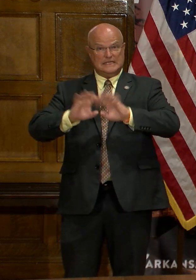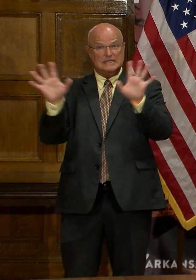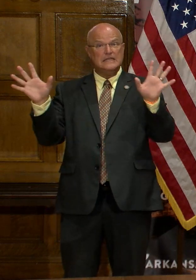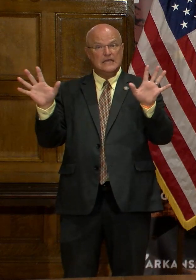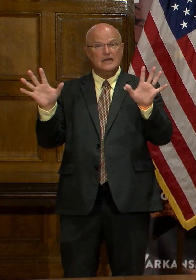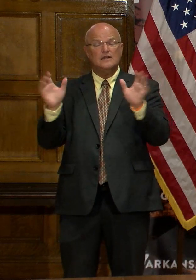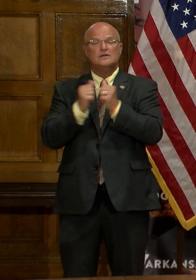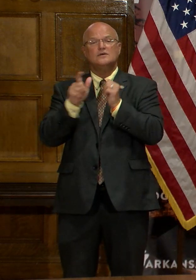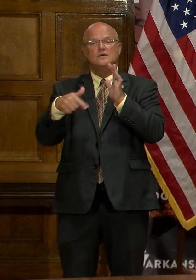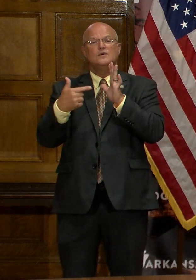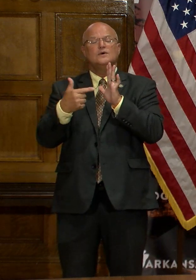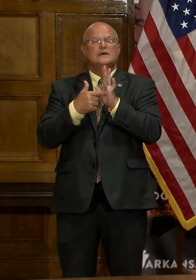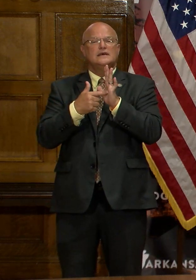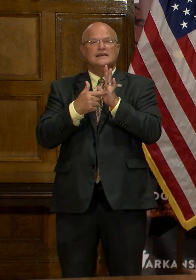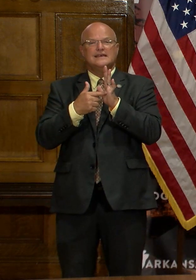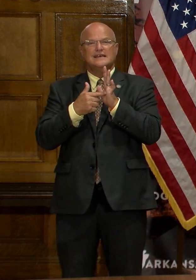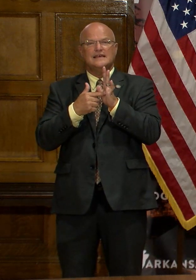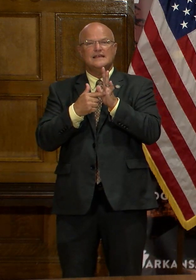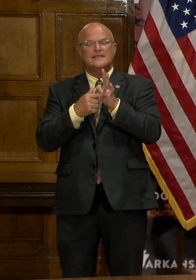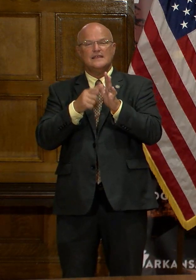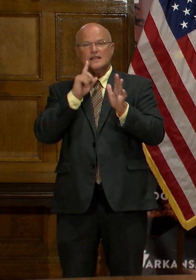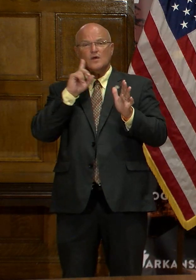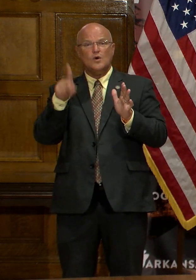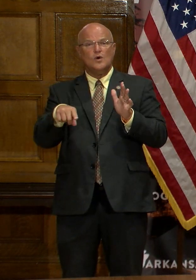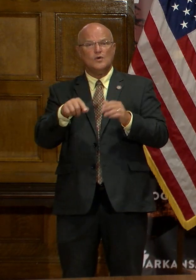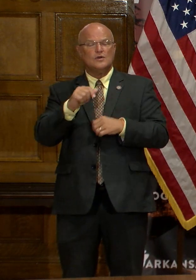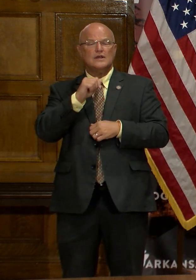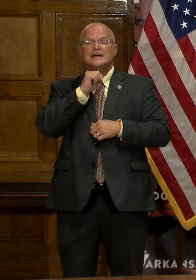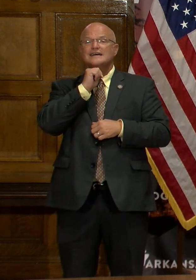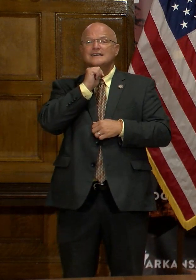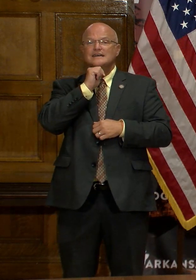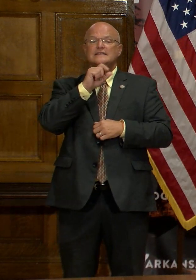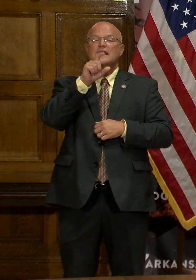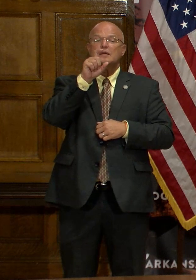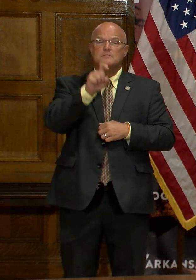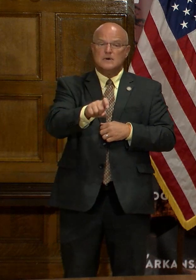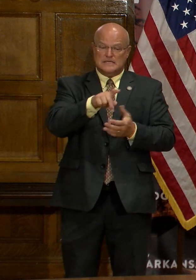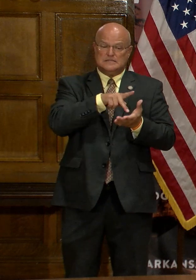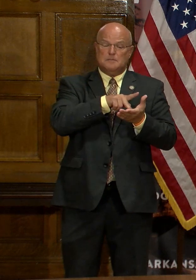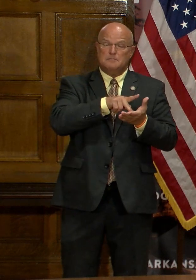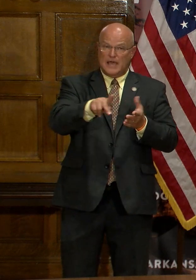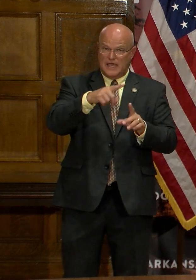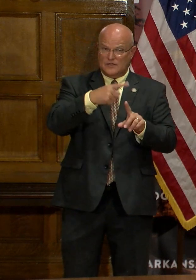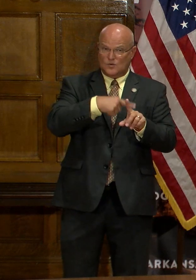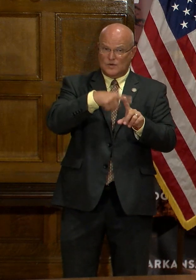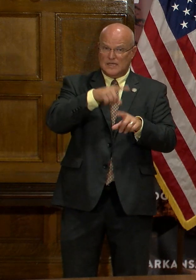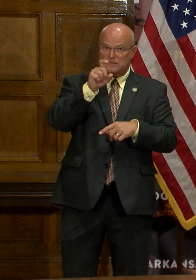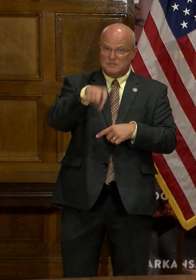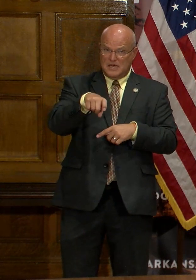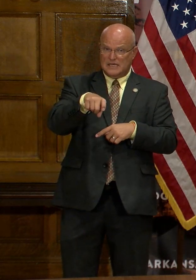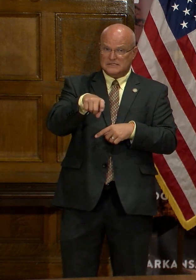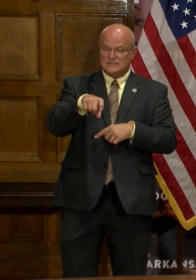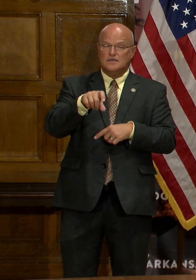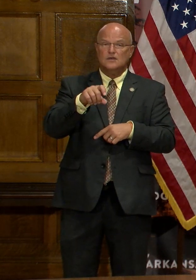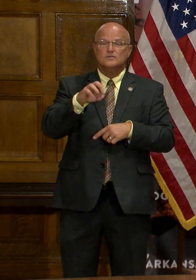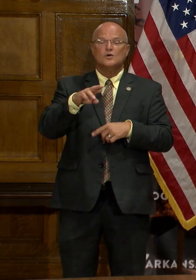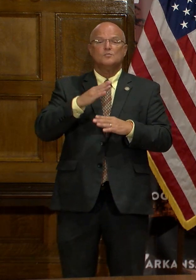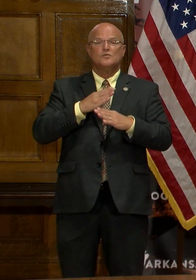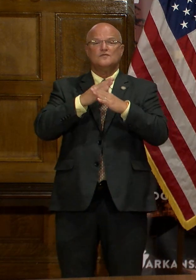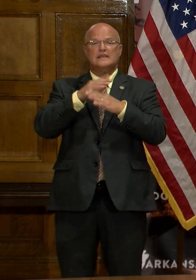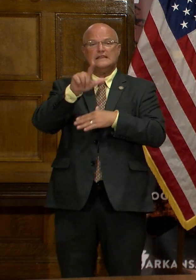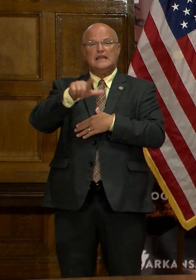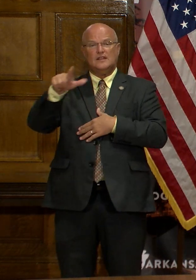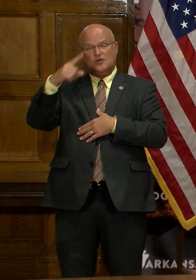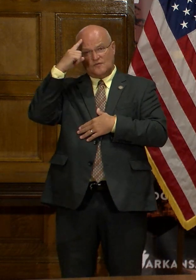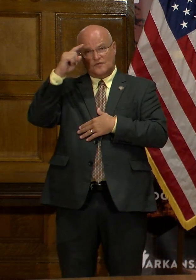under this that this does not relieve the tenants from their duty to pay rent or prevent landlords from